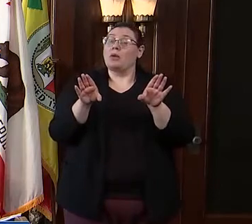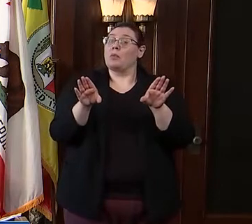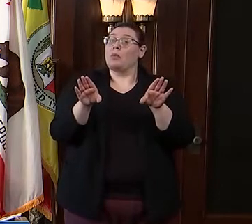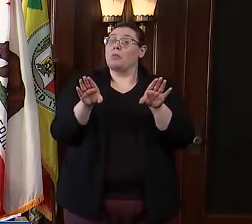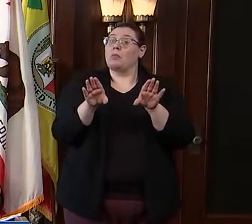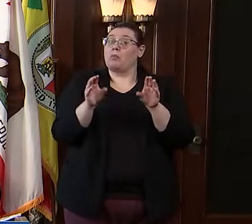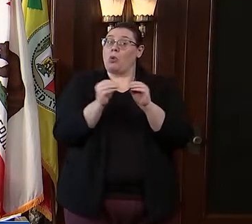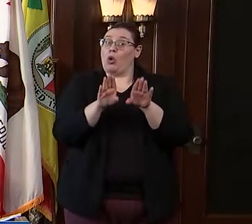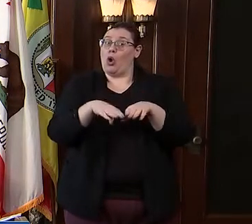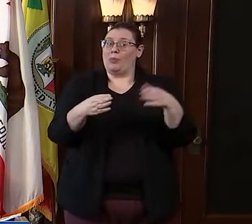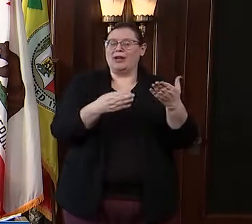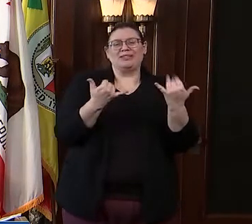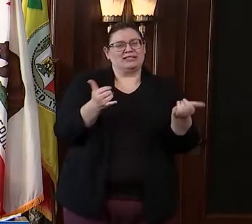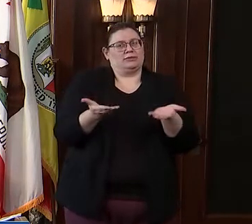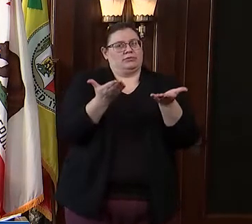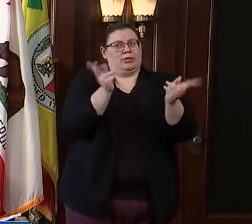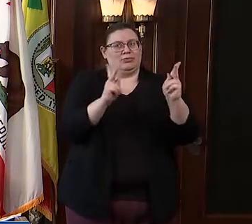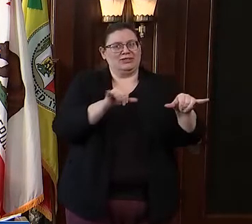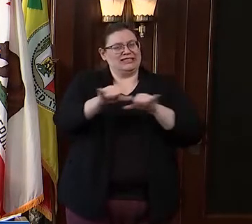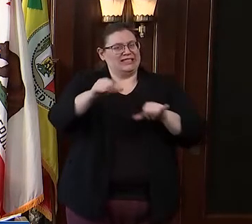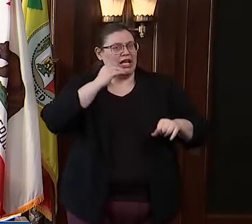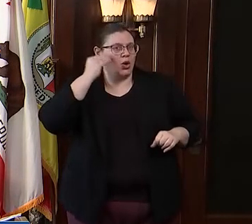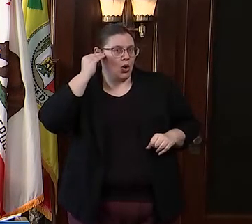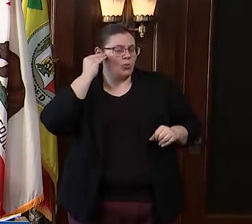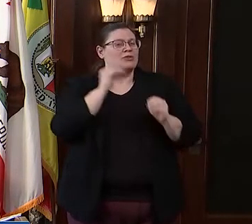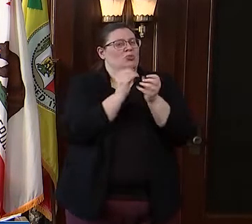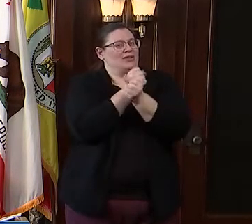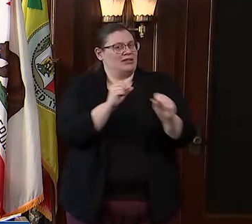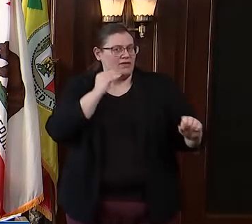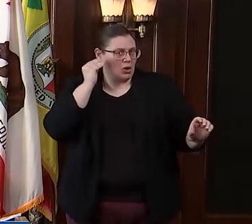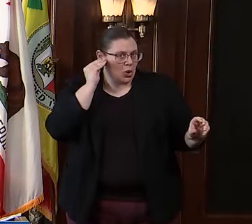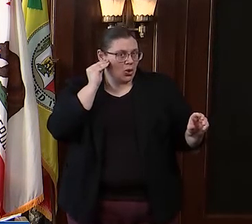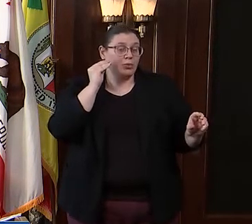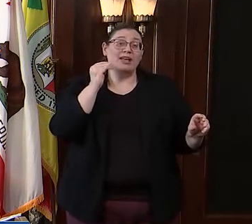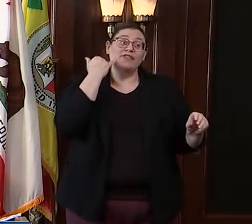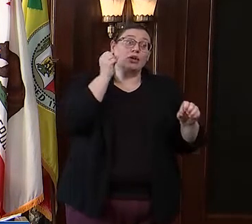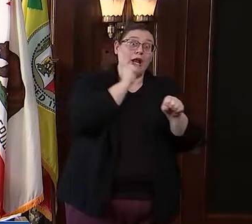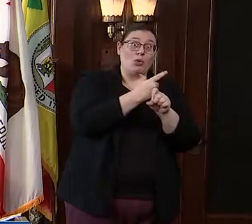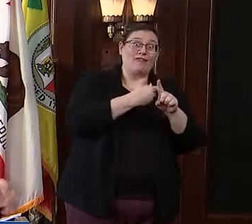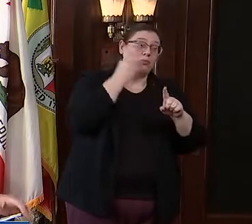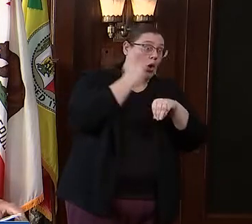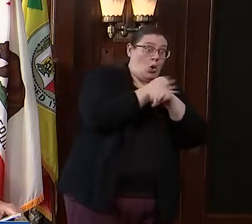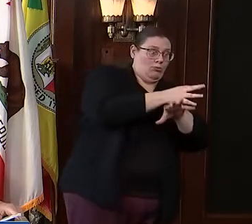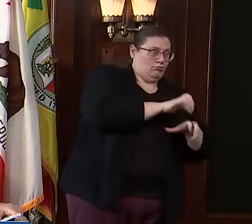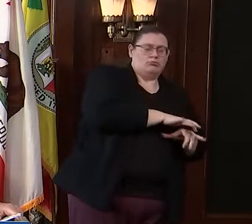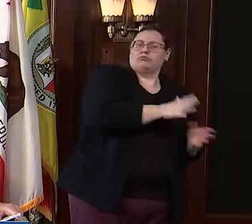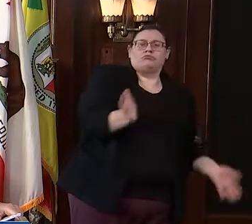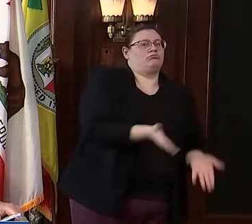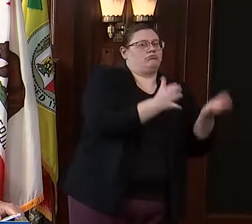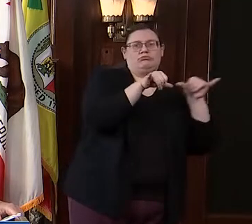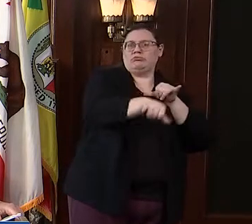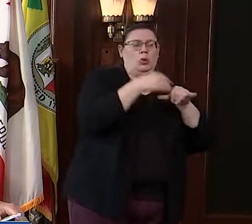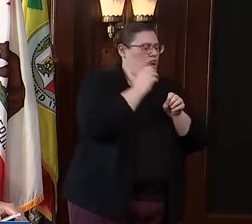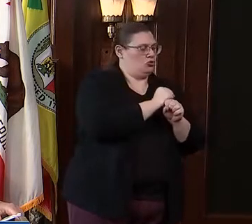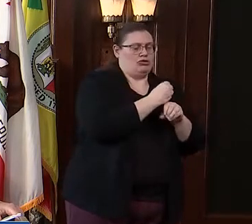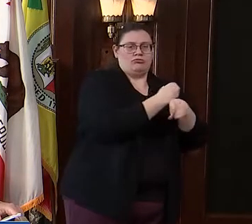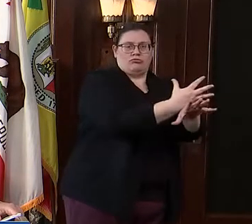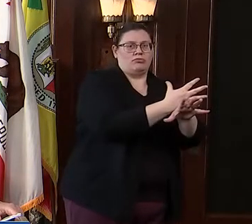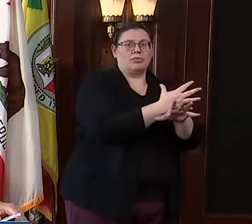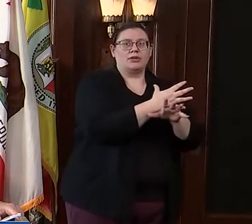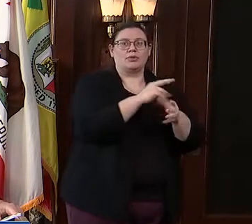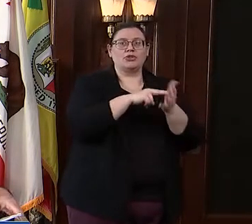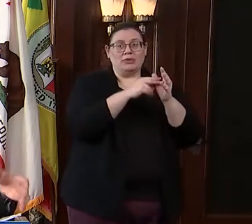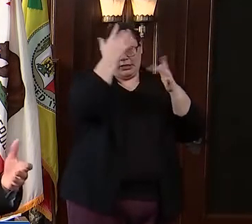still recommending people stay at home. It's safer at home. If folks can telework from home, we want to continue encouraging that to help stop the